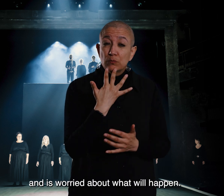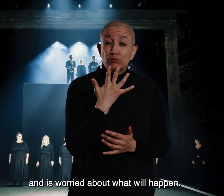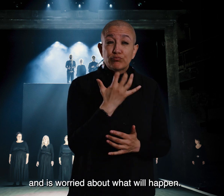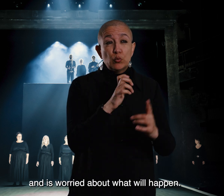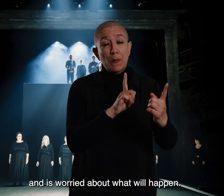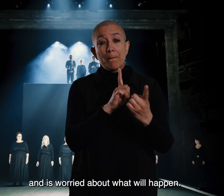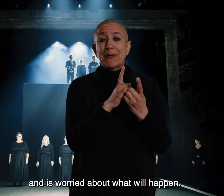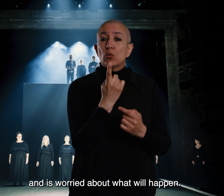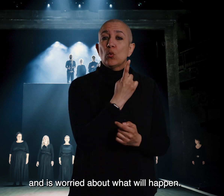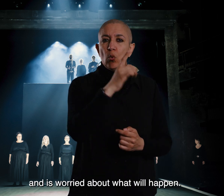happen.